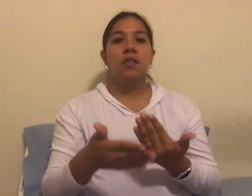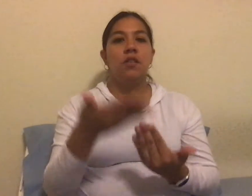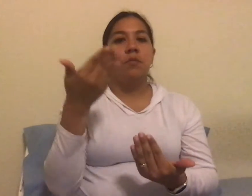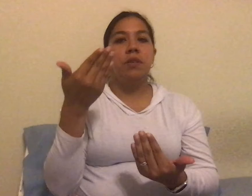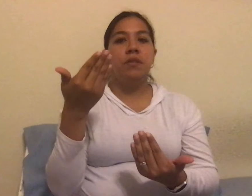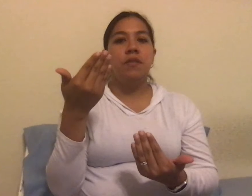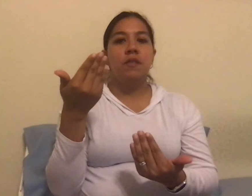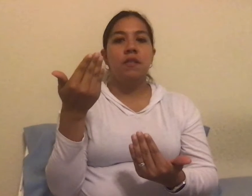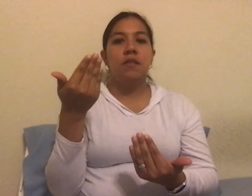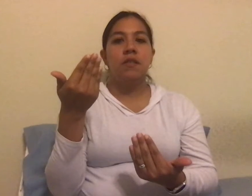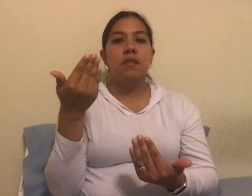almost